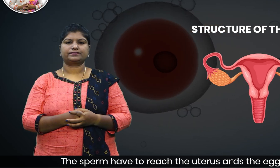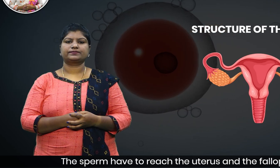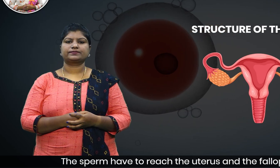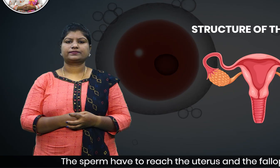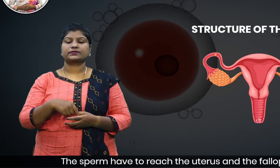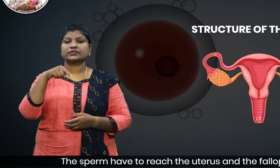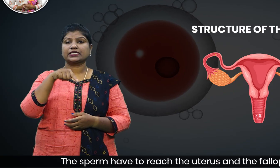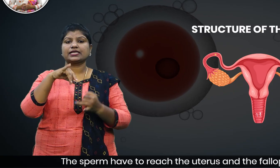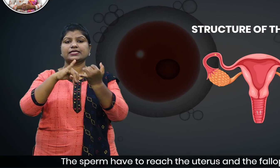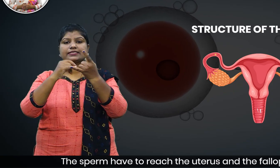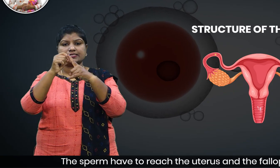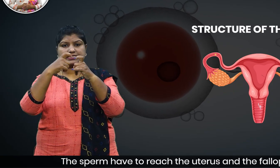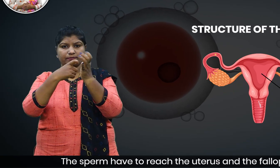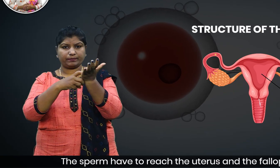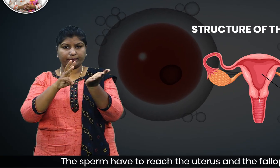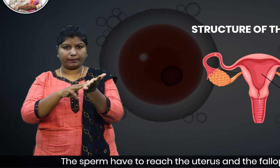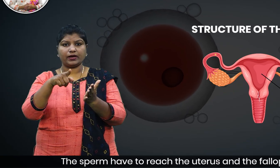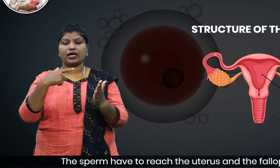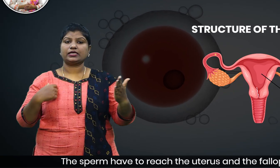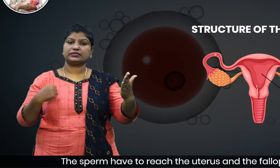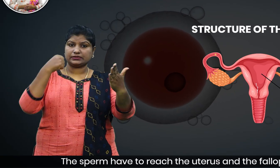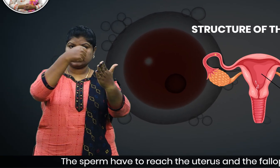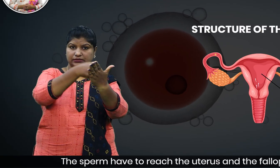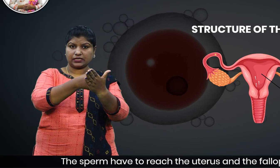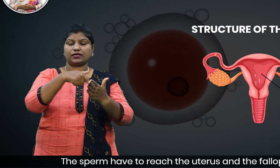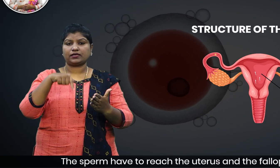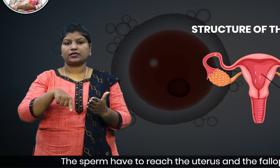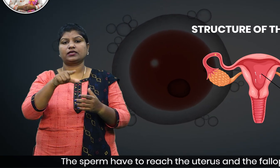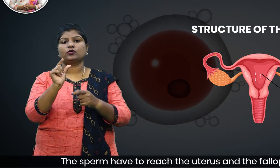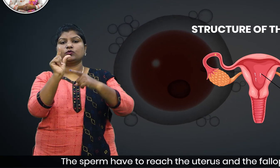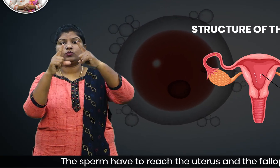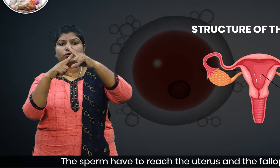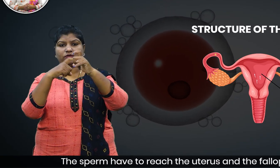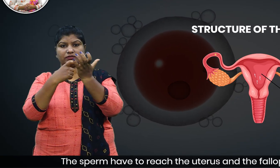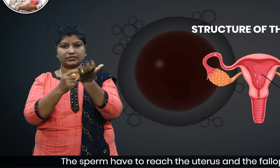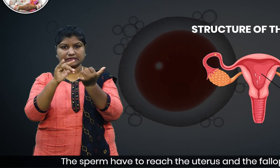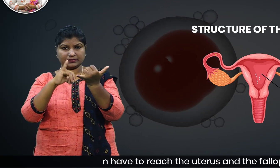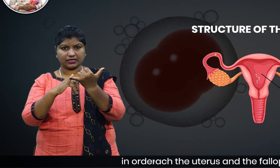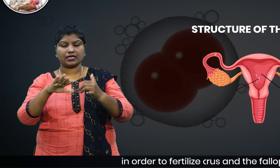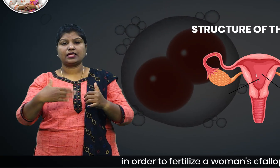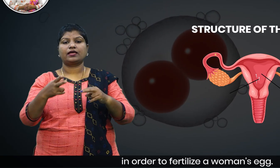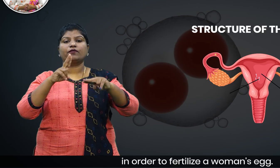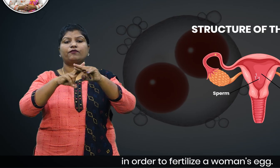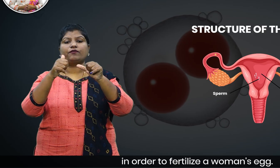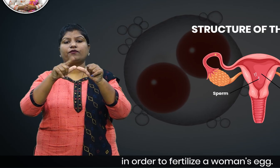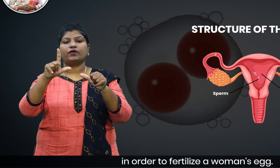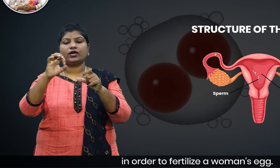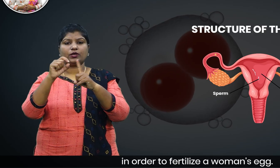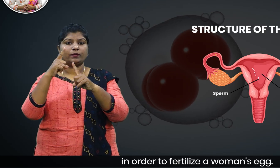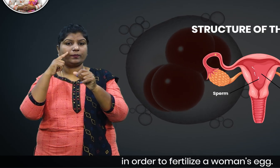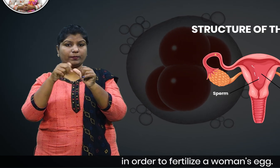The sperm have to reach the uterus and the fallopian tube in order